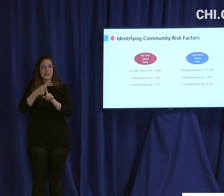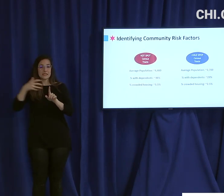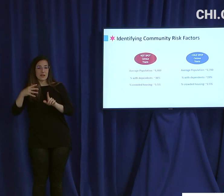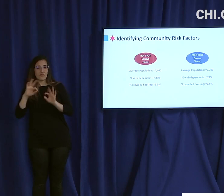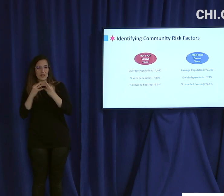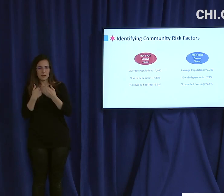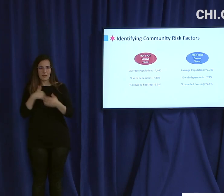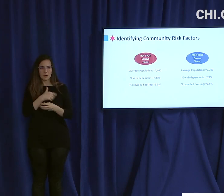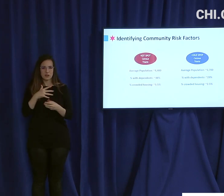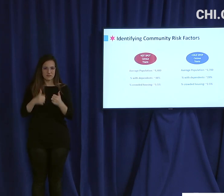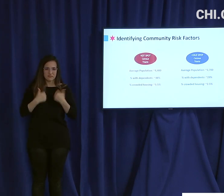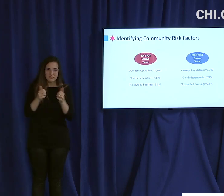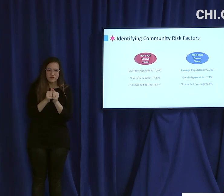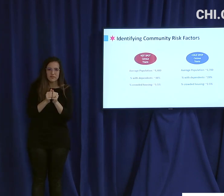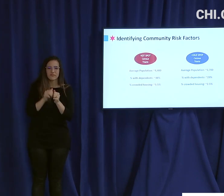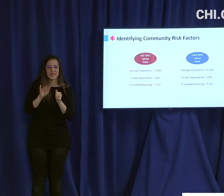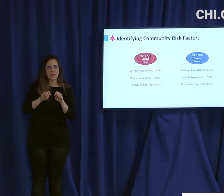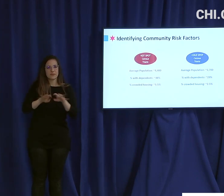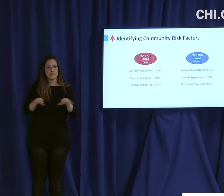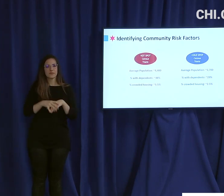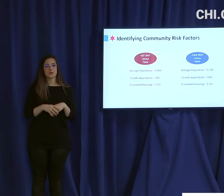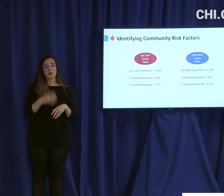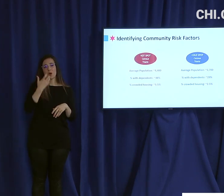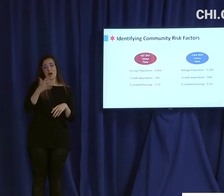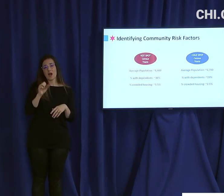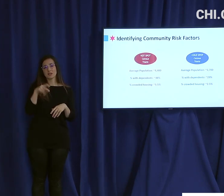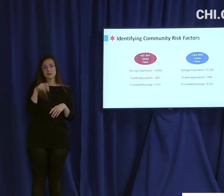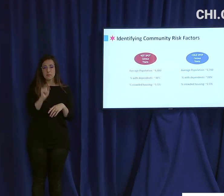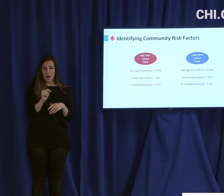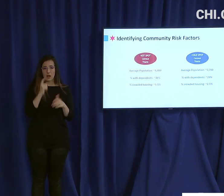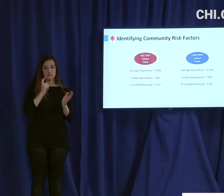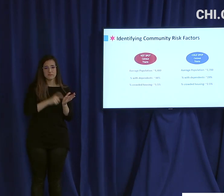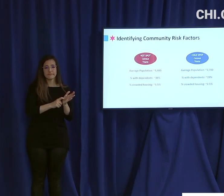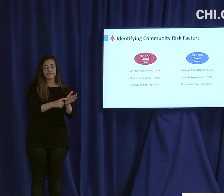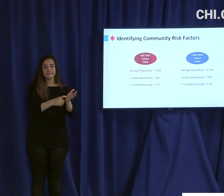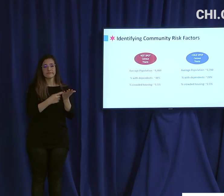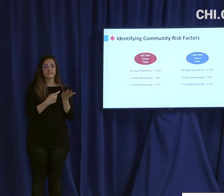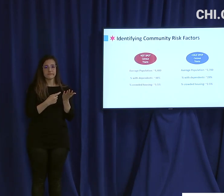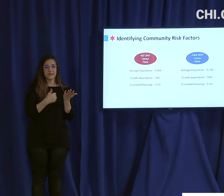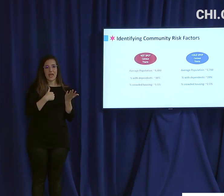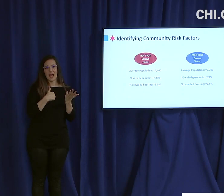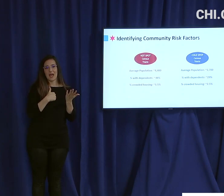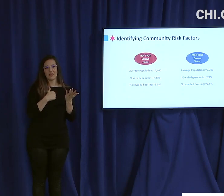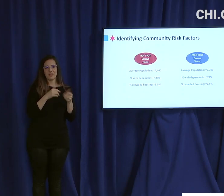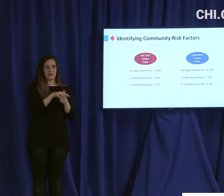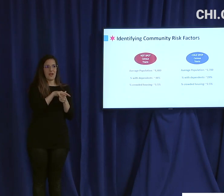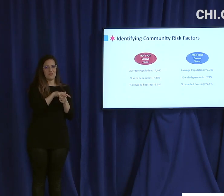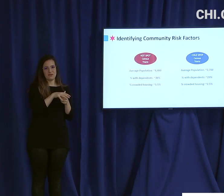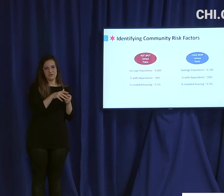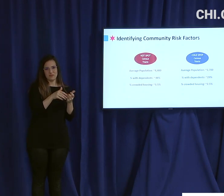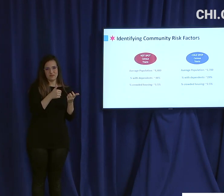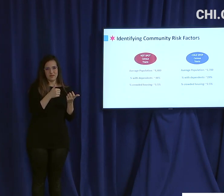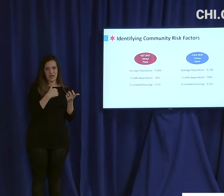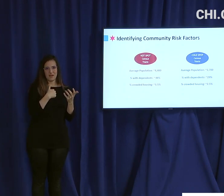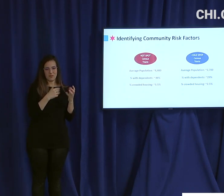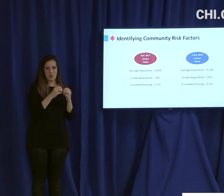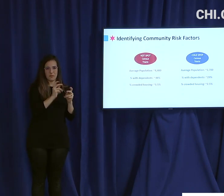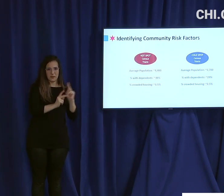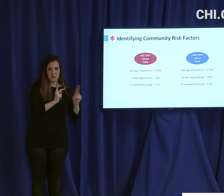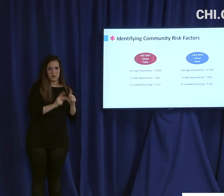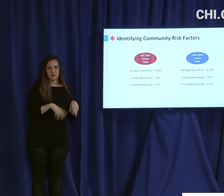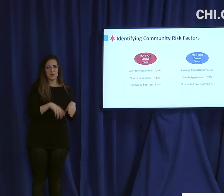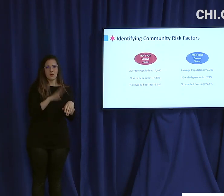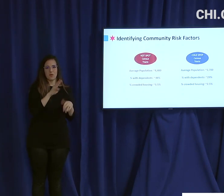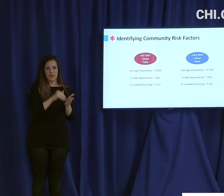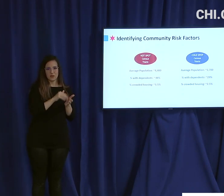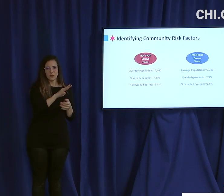those hotspot census tracts just have more people, an average population of 4,400 as compared to about